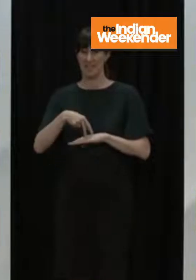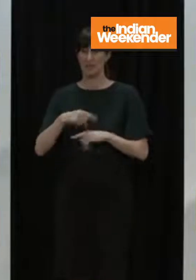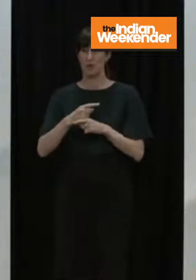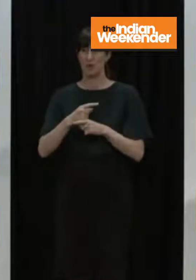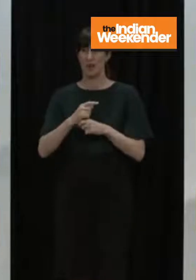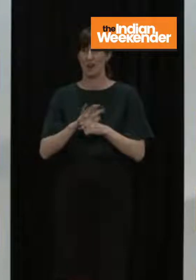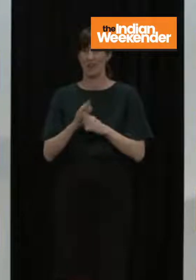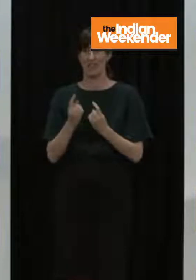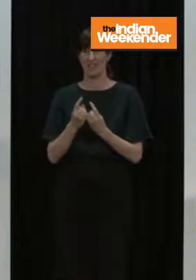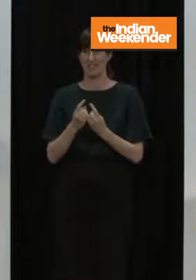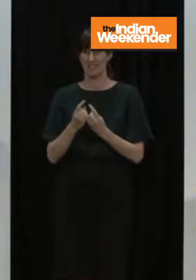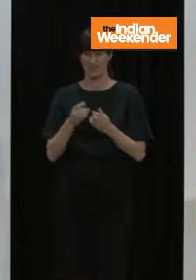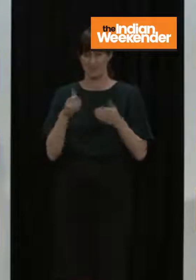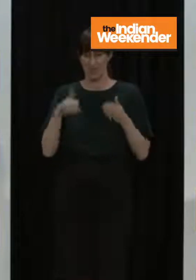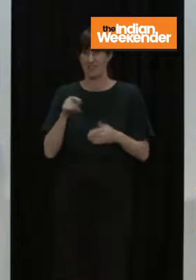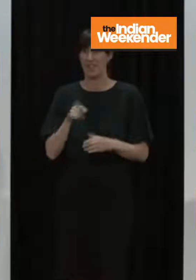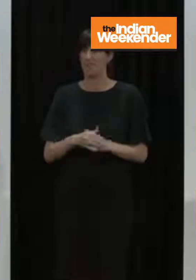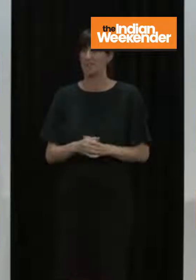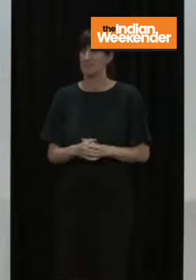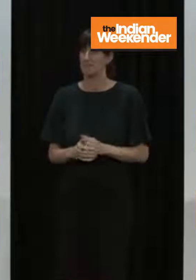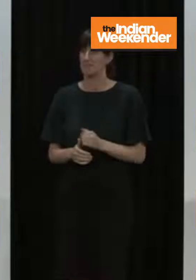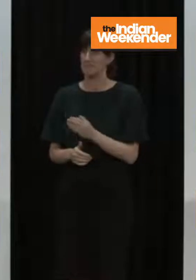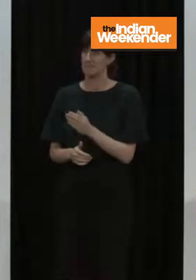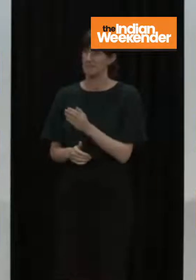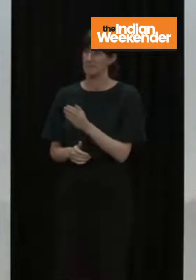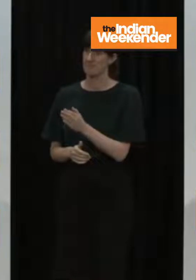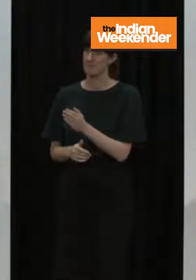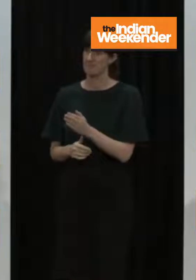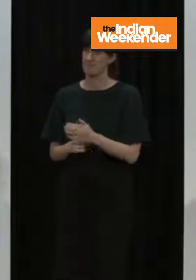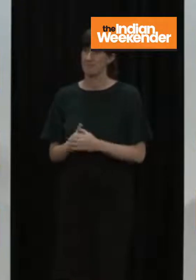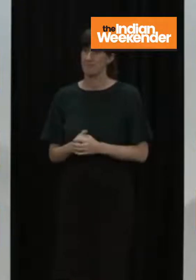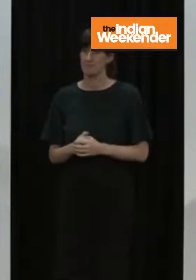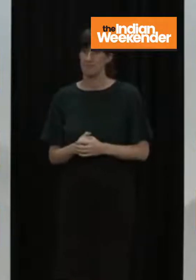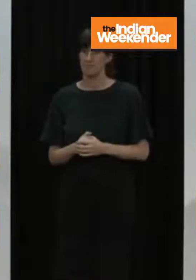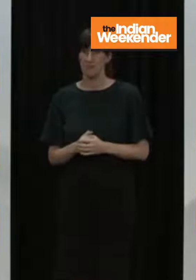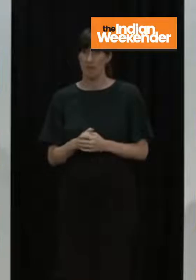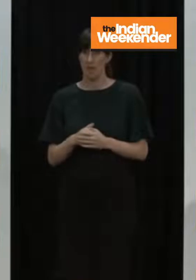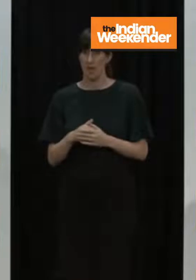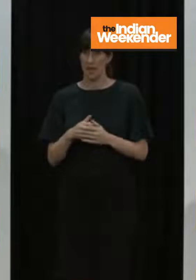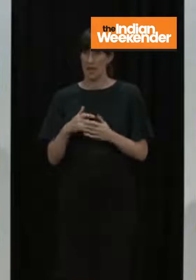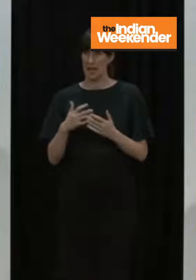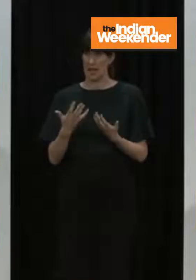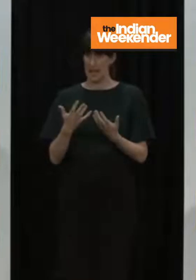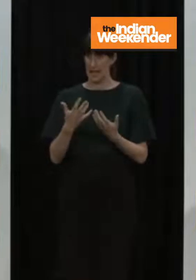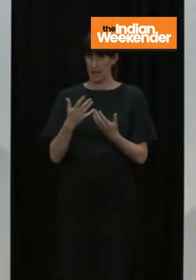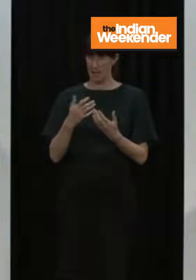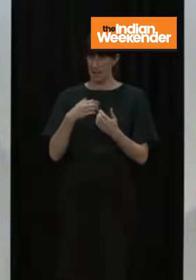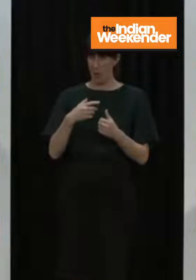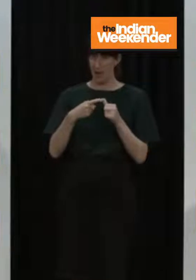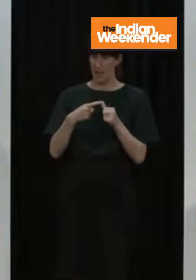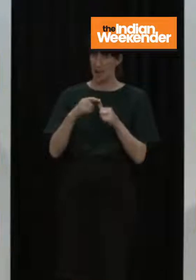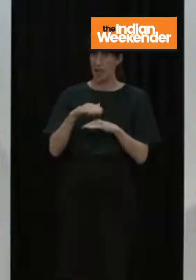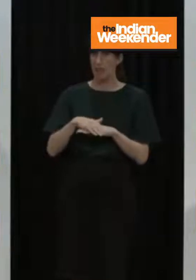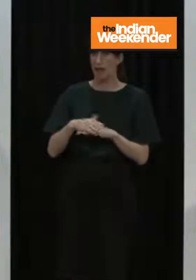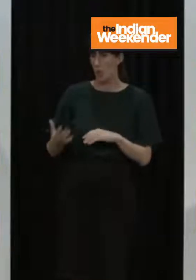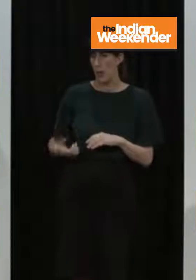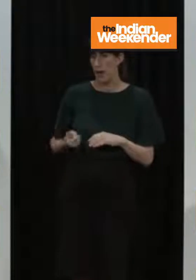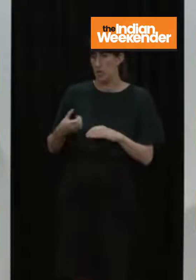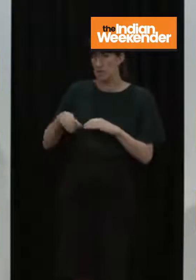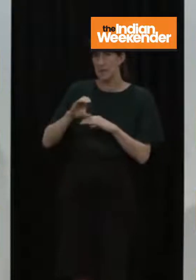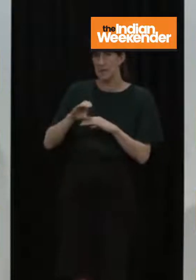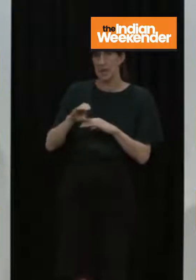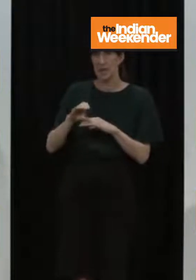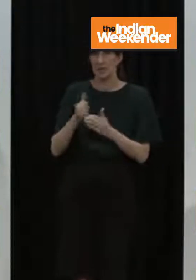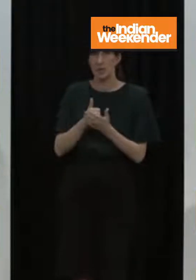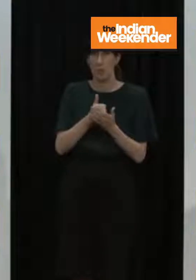any announcements coming, or can you provide any information around wage subsidy, financial support for businesses on that? So as I said on the 22nd of